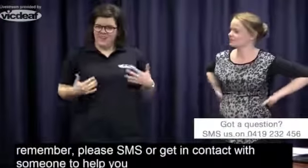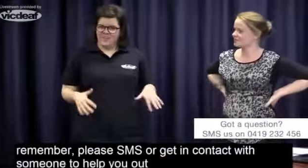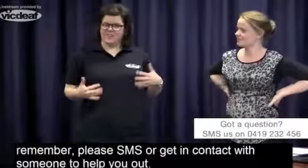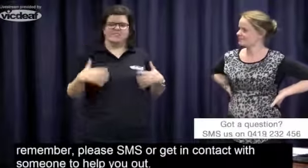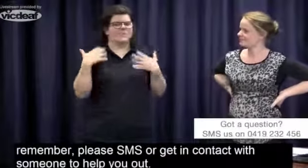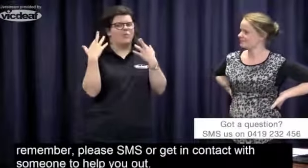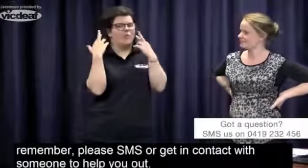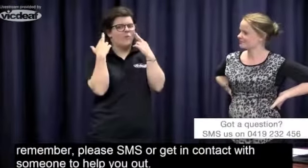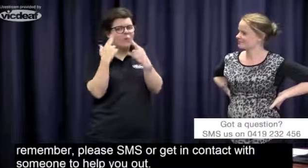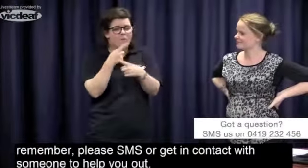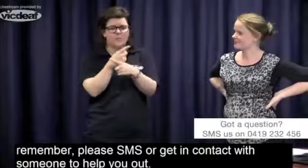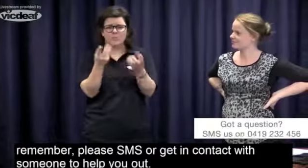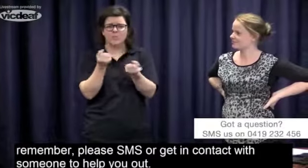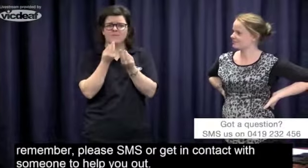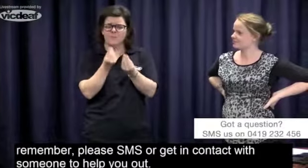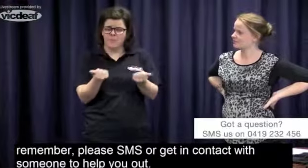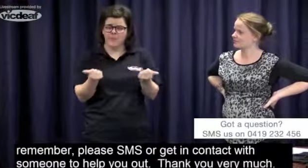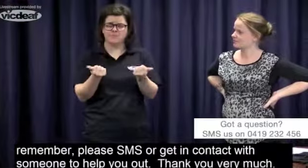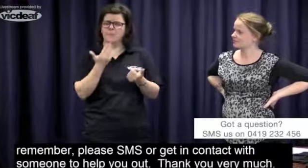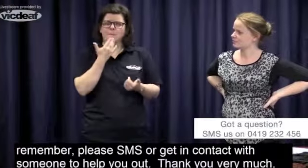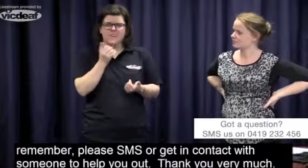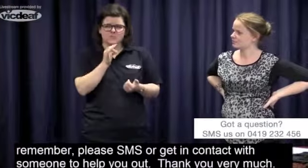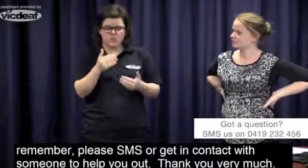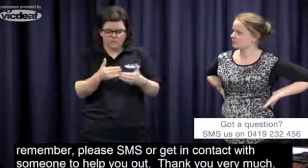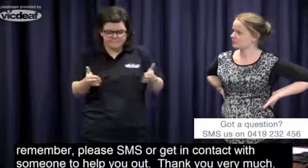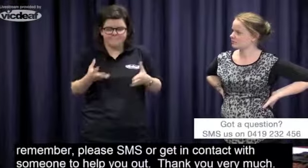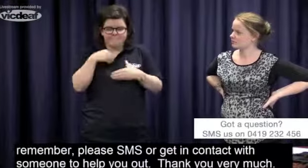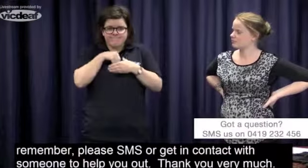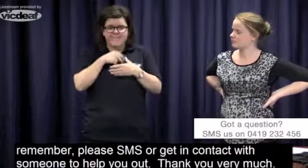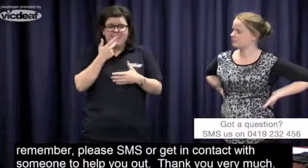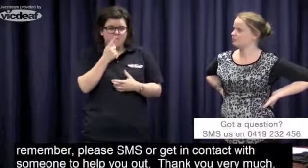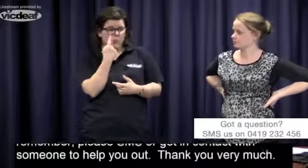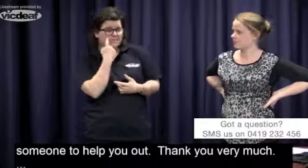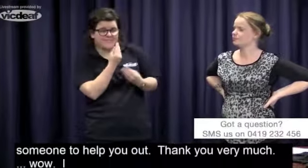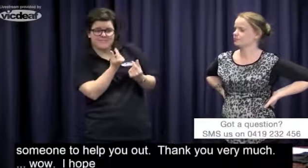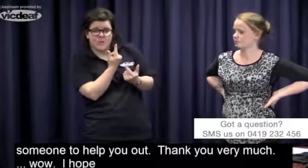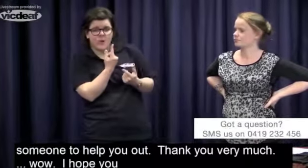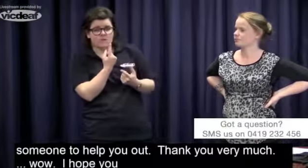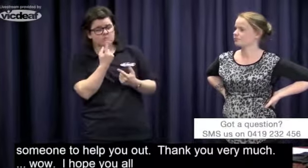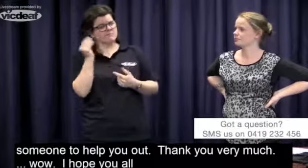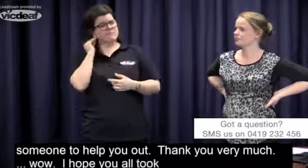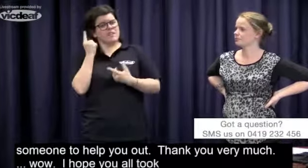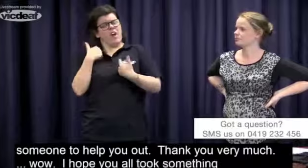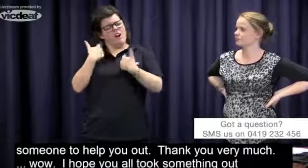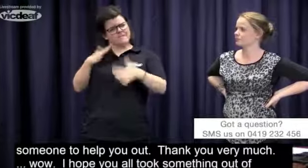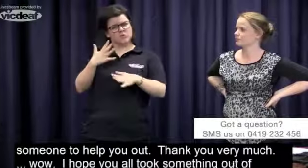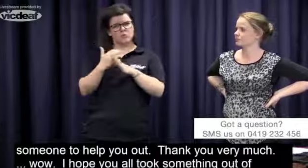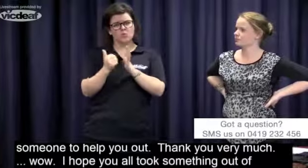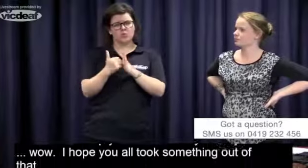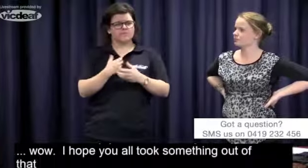Wow. I hope you all took something out of that. Please make sure that if you do have any